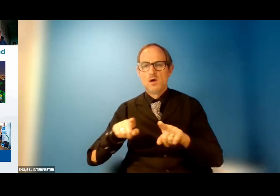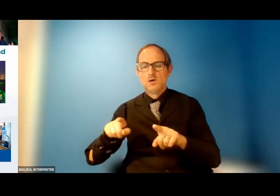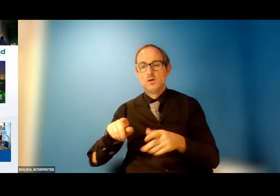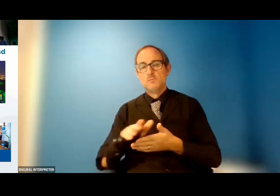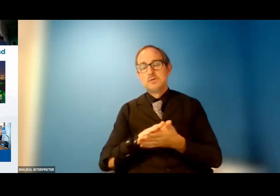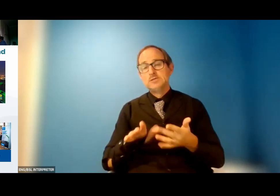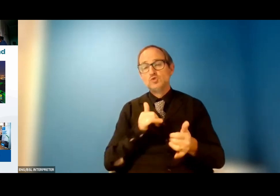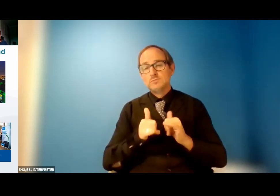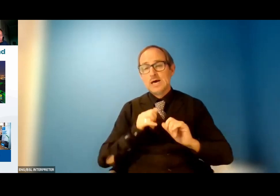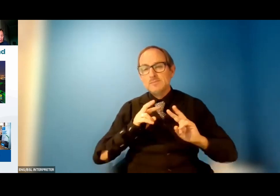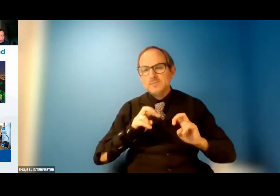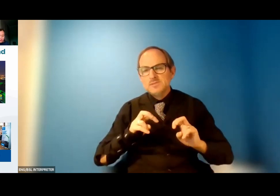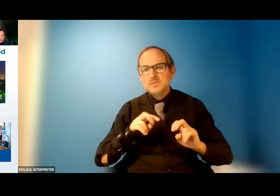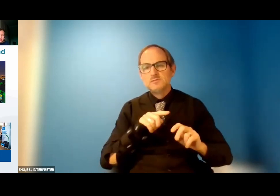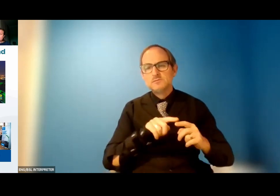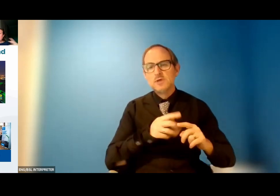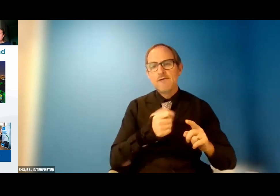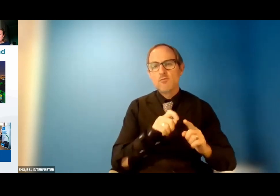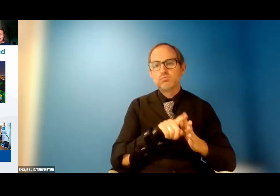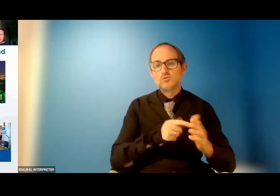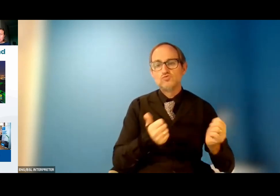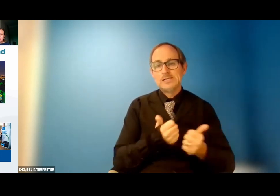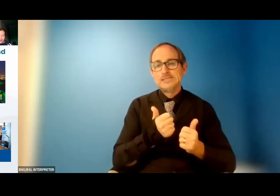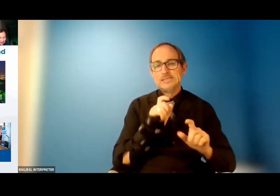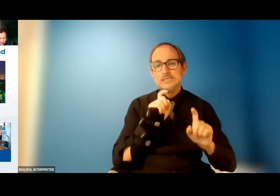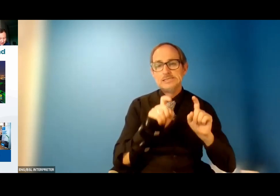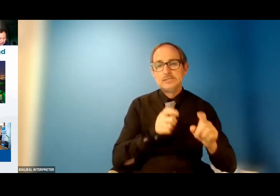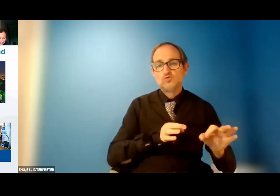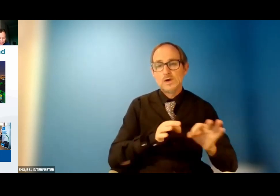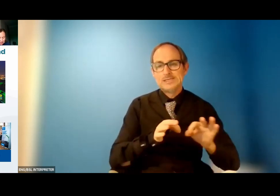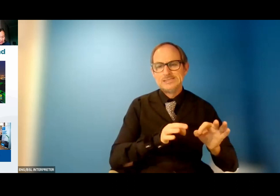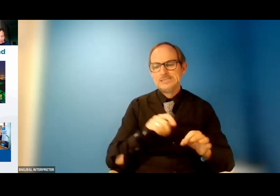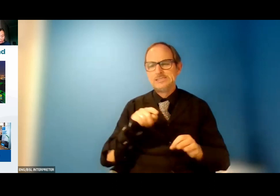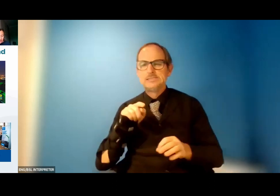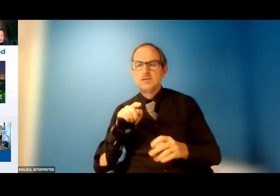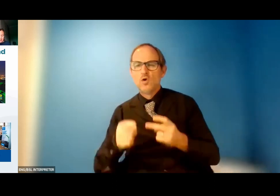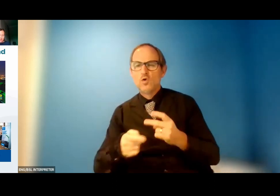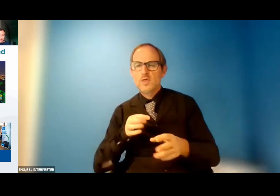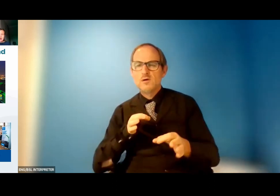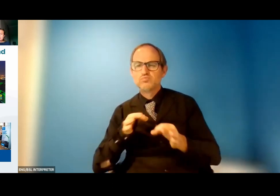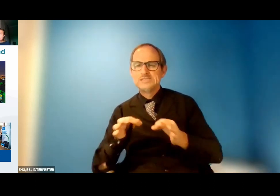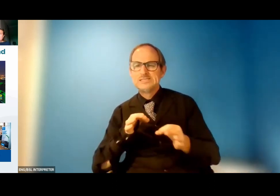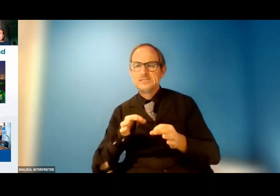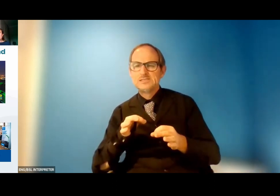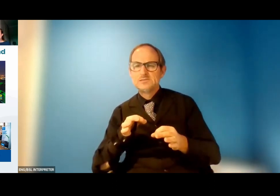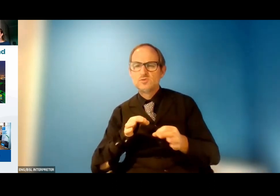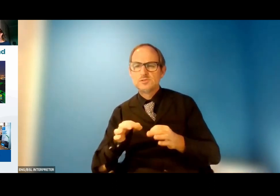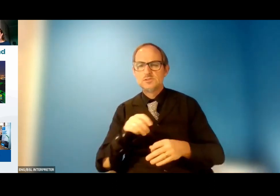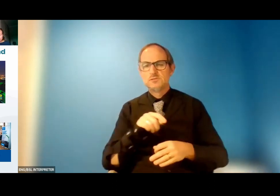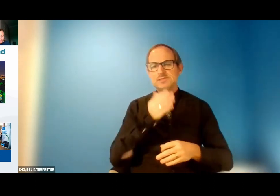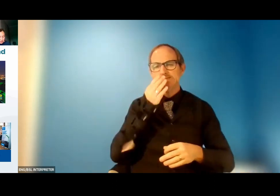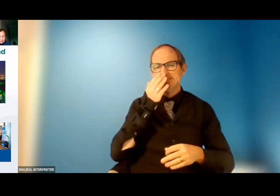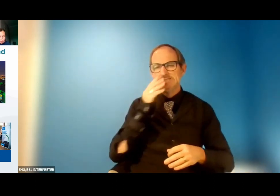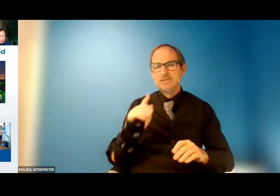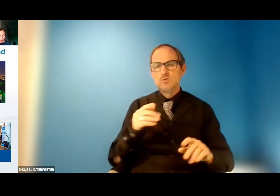where certain ambitions or strategies were actually likely to work against each other or cancel each other out, but that